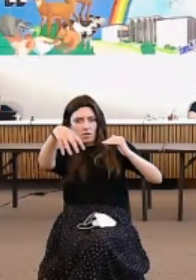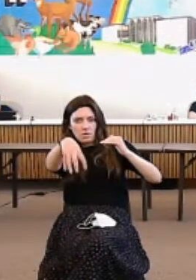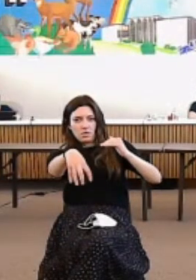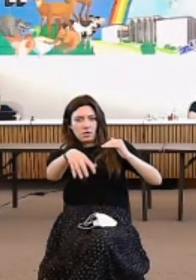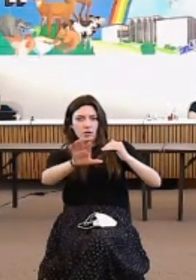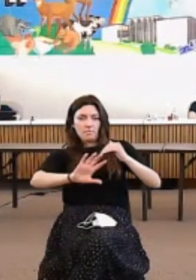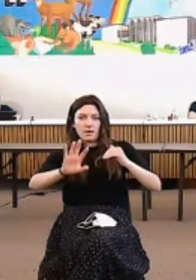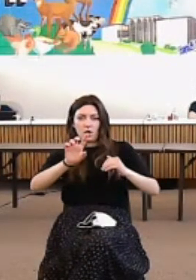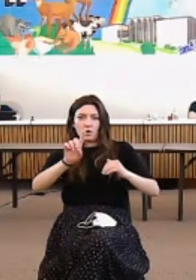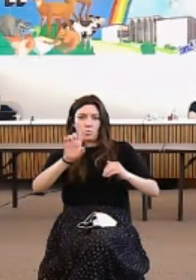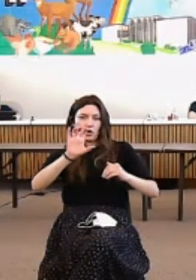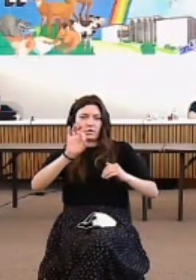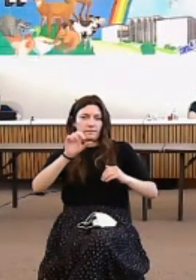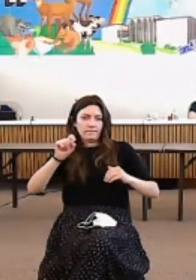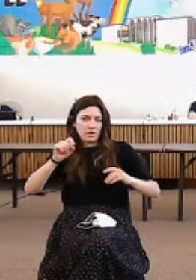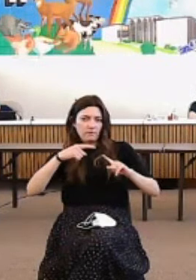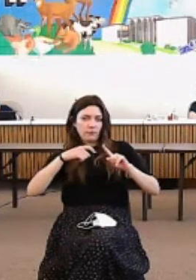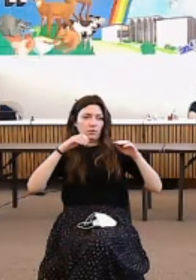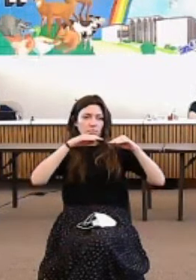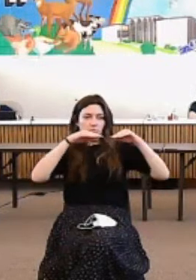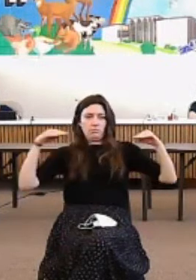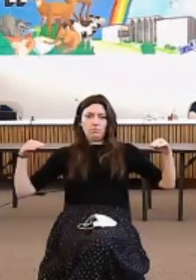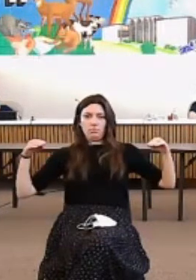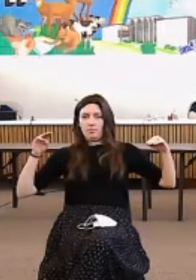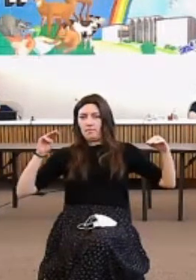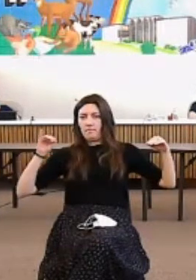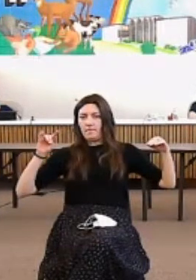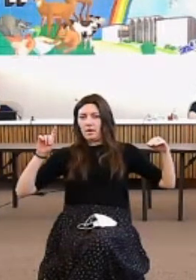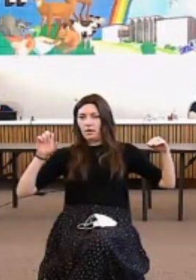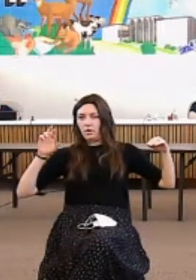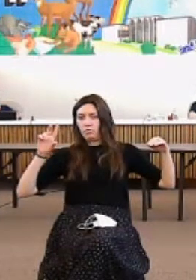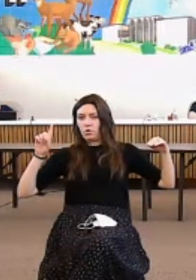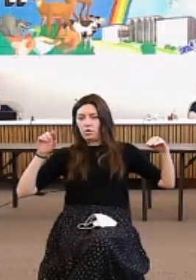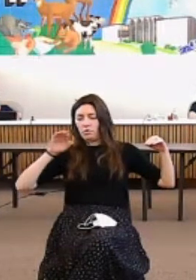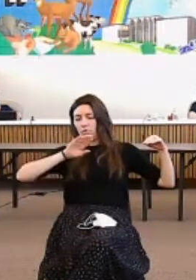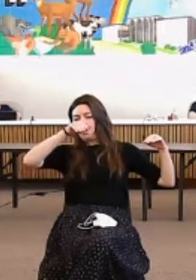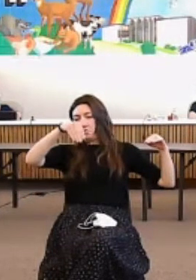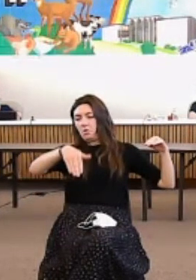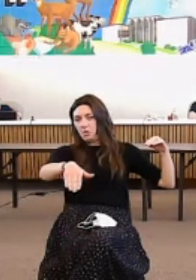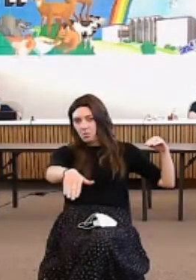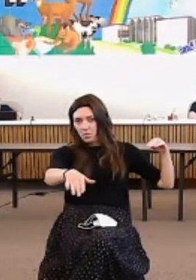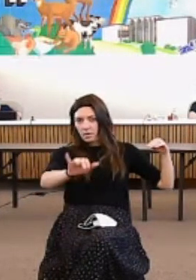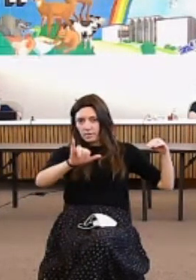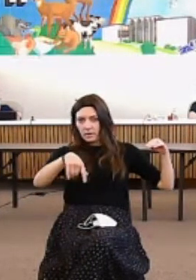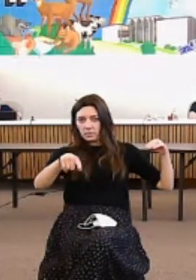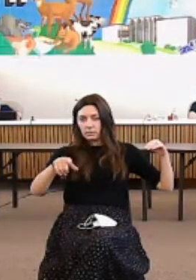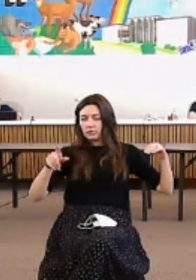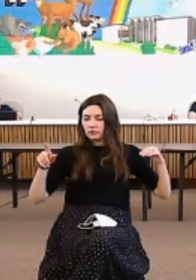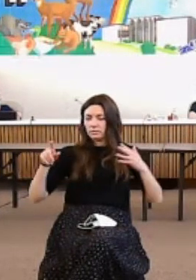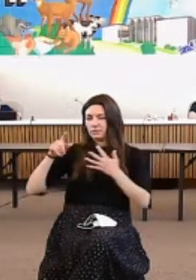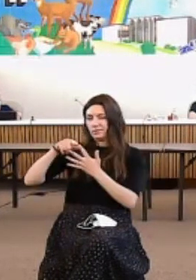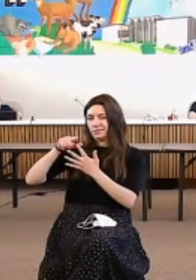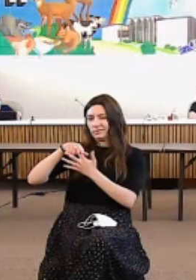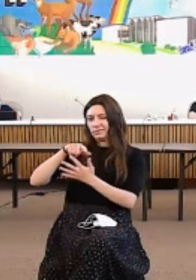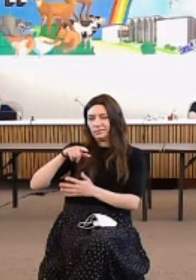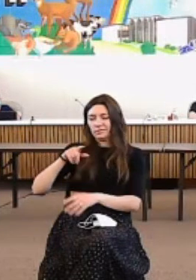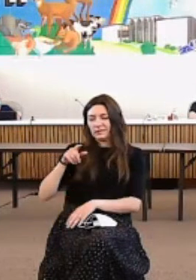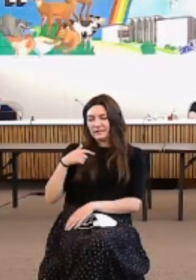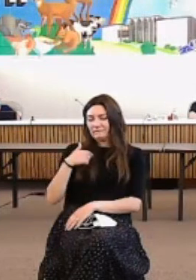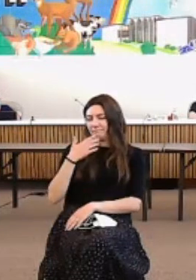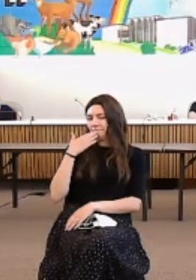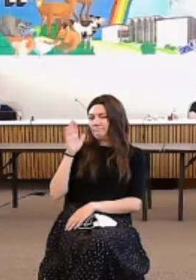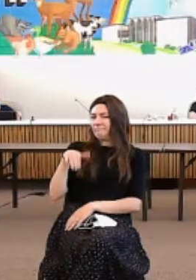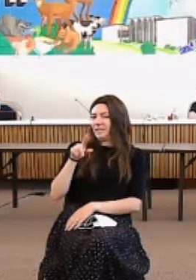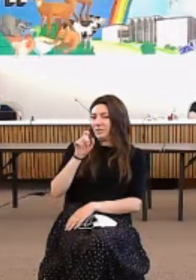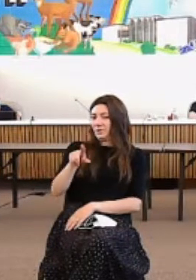feet from Erie Station Middle Road to the lower end of the property. And this is a bad question, but I got to ask it. Are